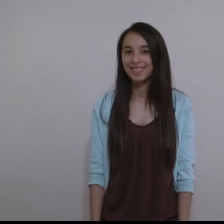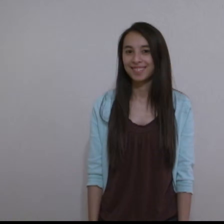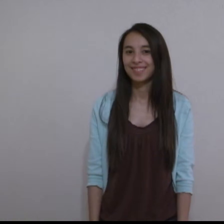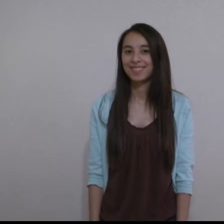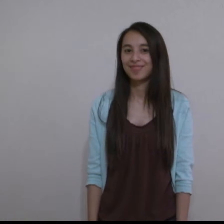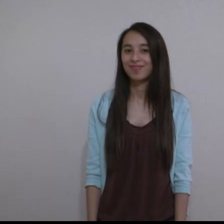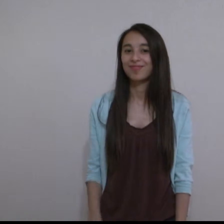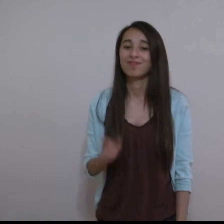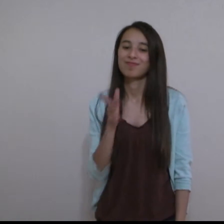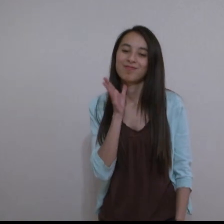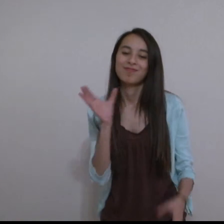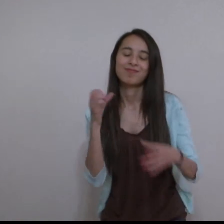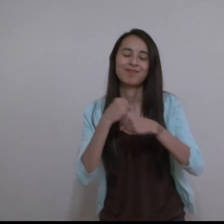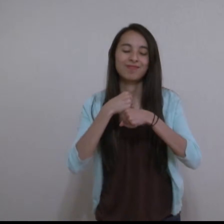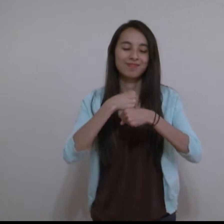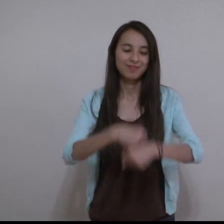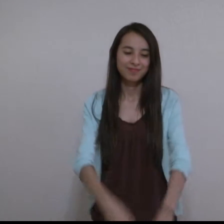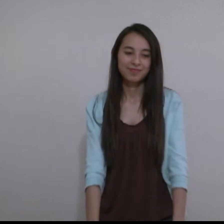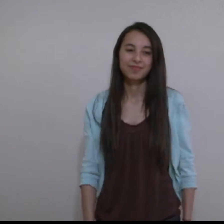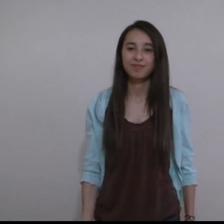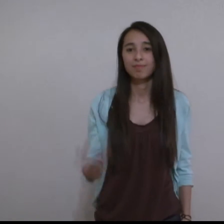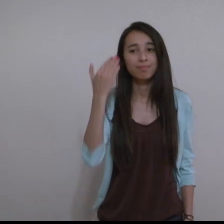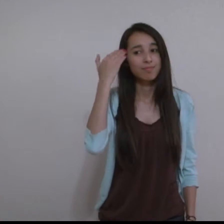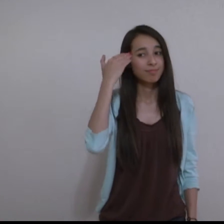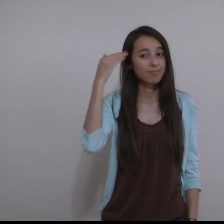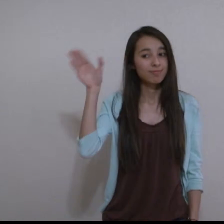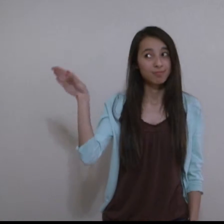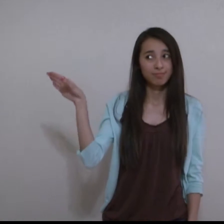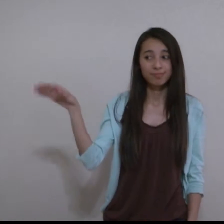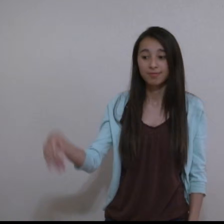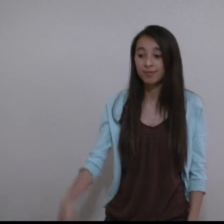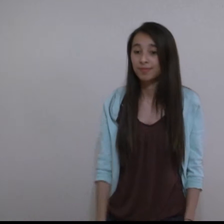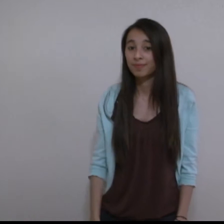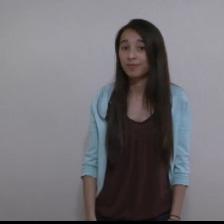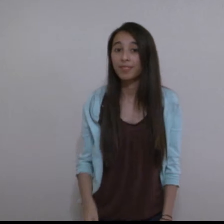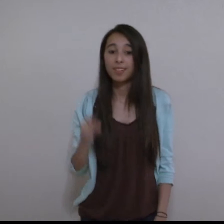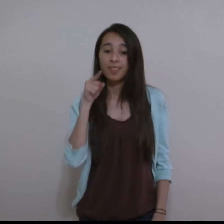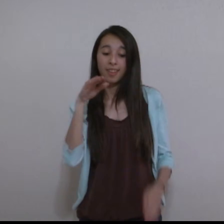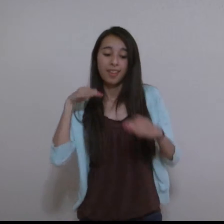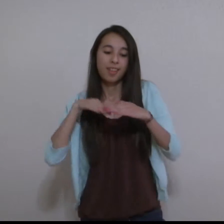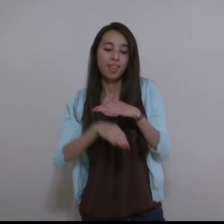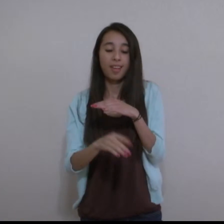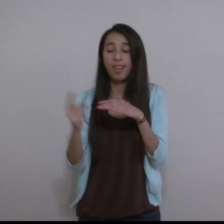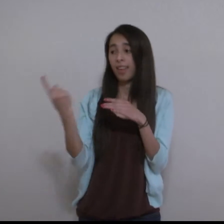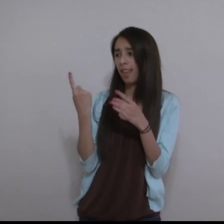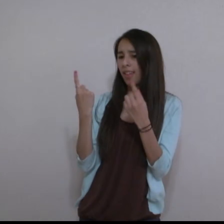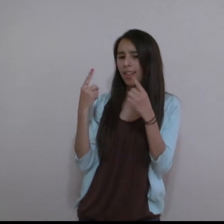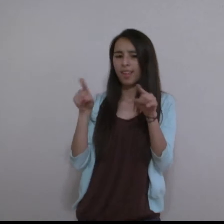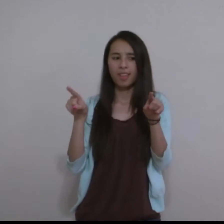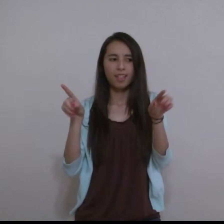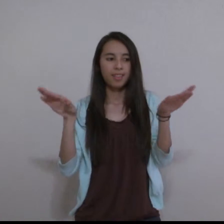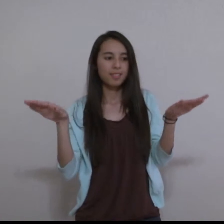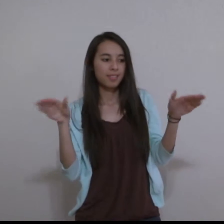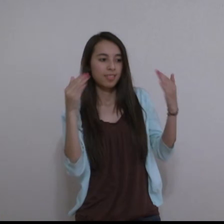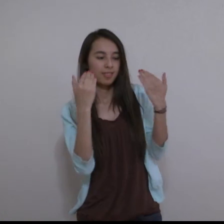You're insecure, don't know what for You're turning heads when you walk through the door